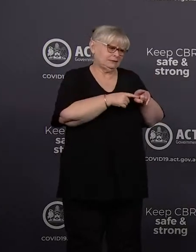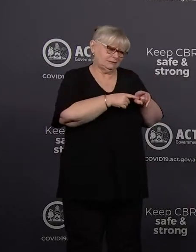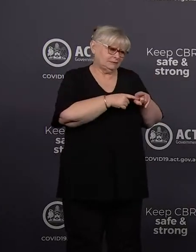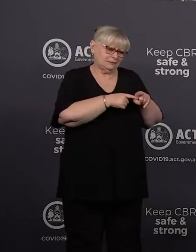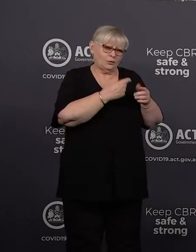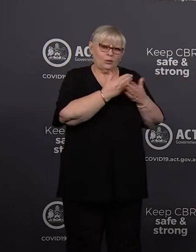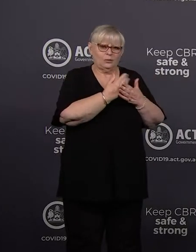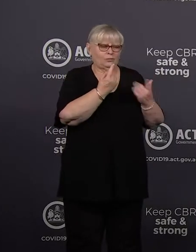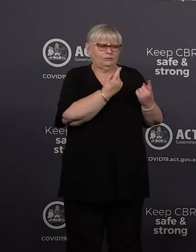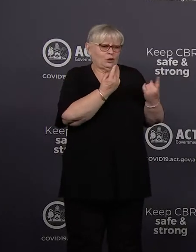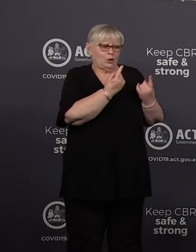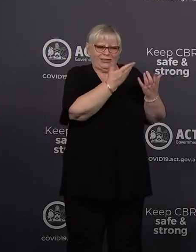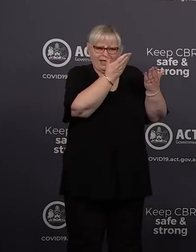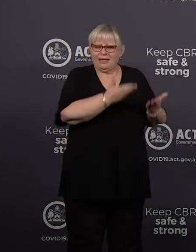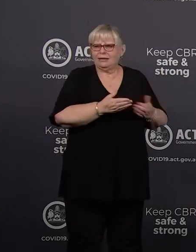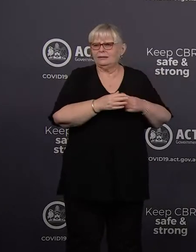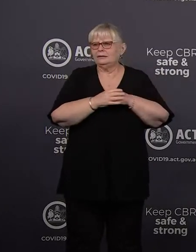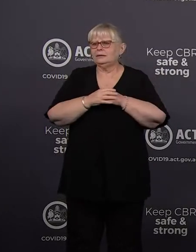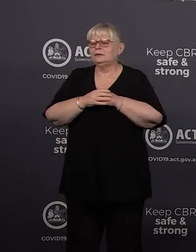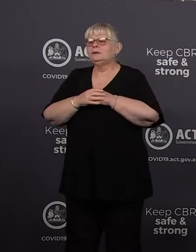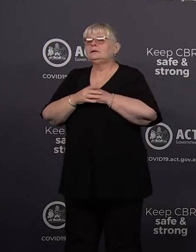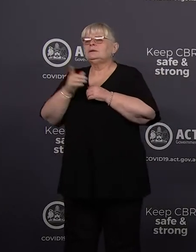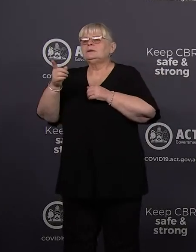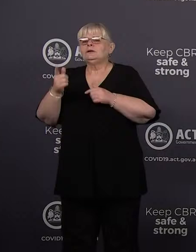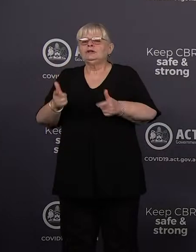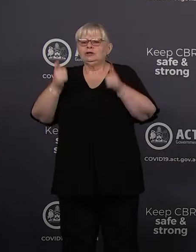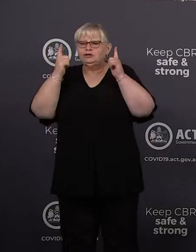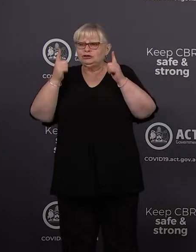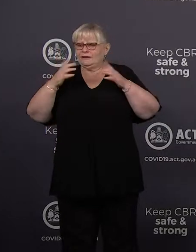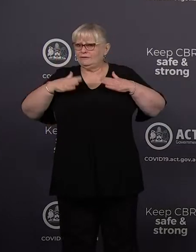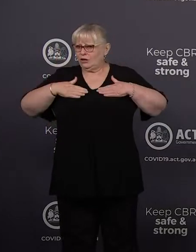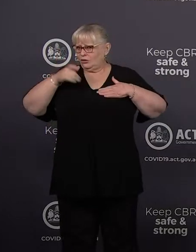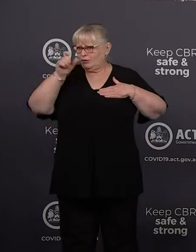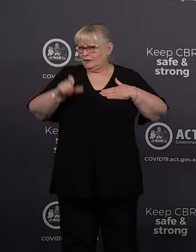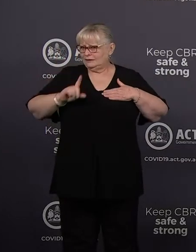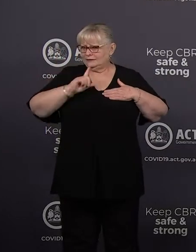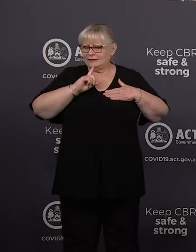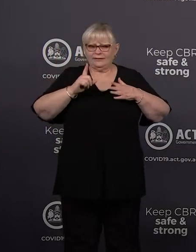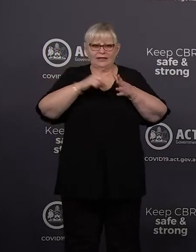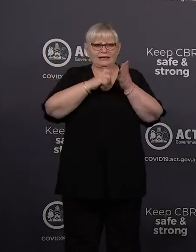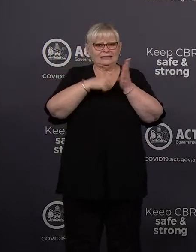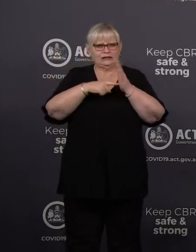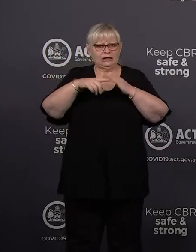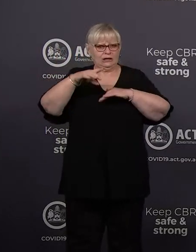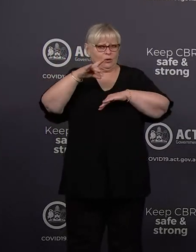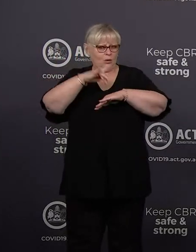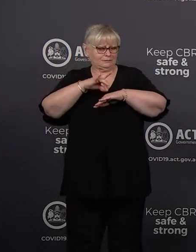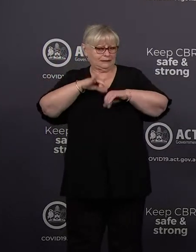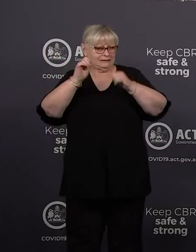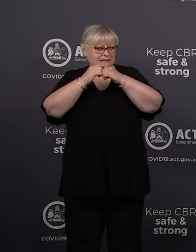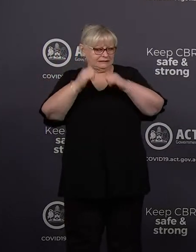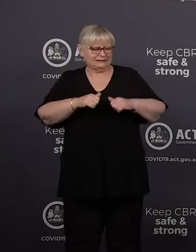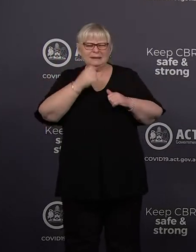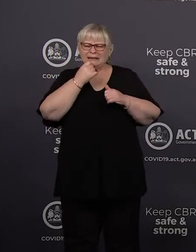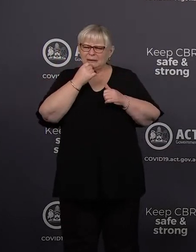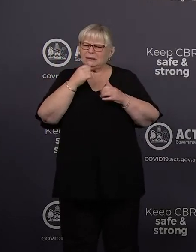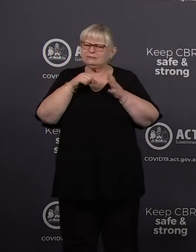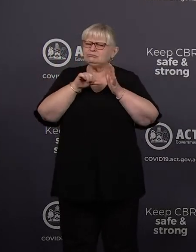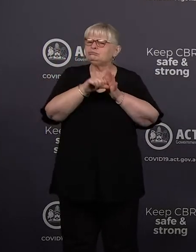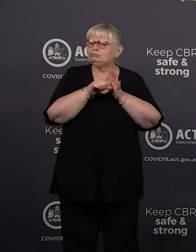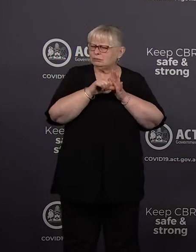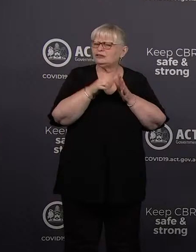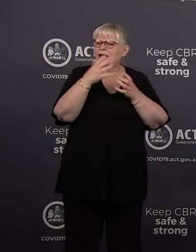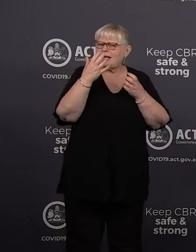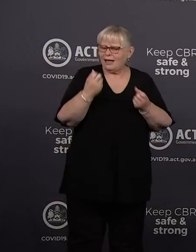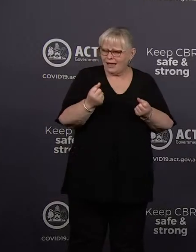site. We've just heard from the Chief Health Officer that the ACT hospital system is under a little bit of pressure. Could you provide an